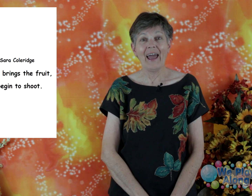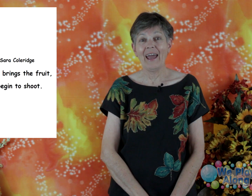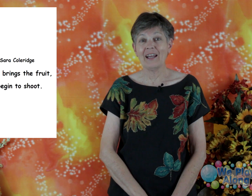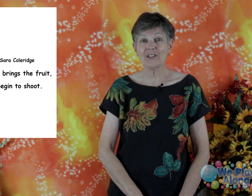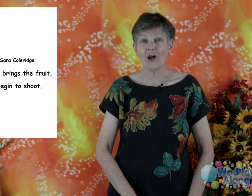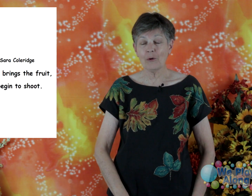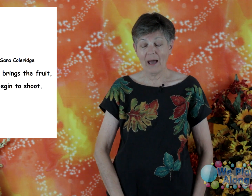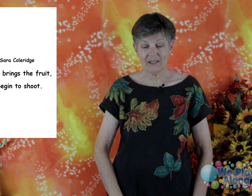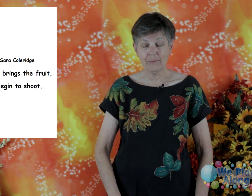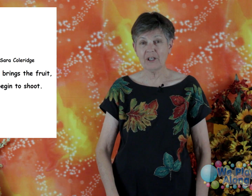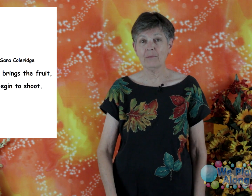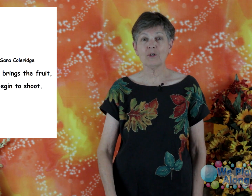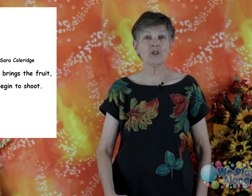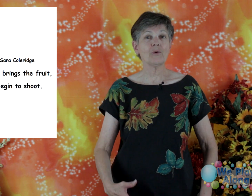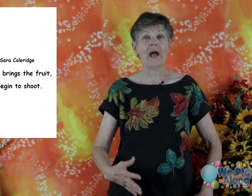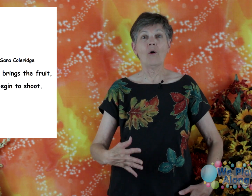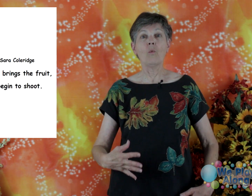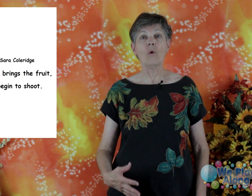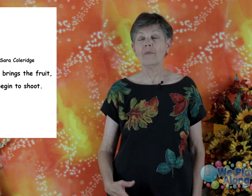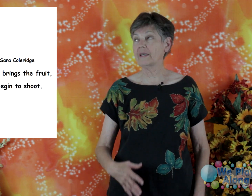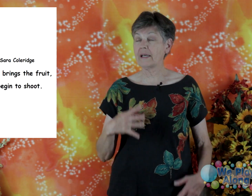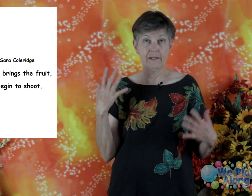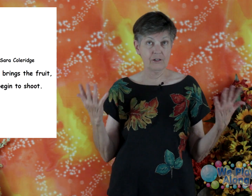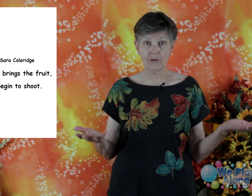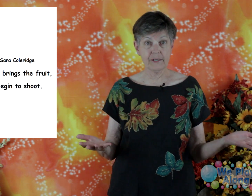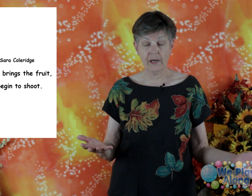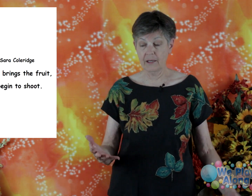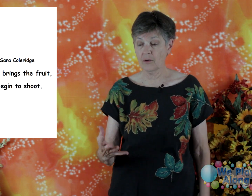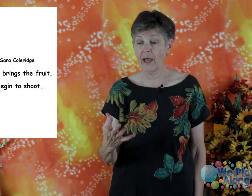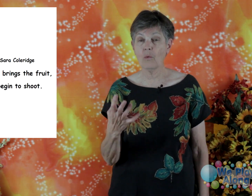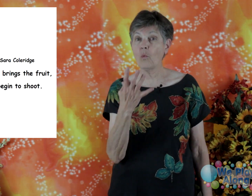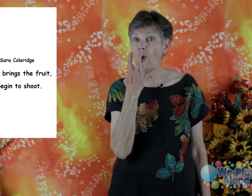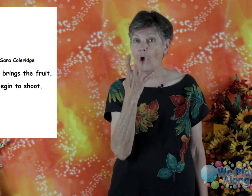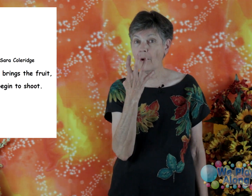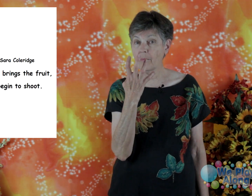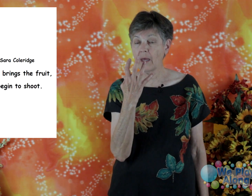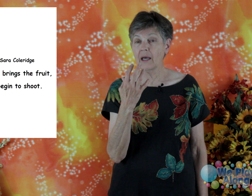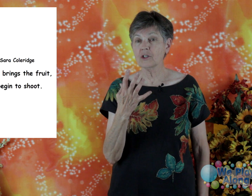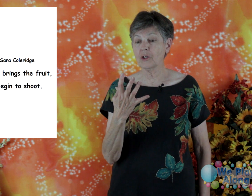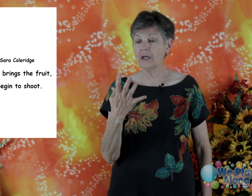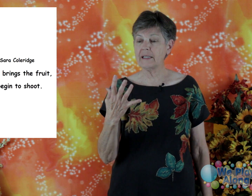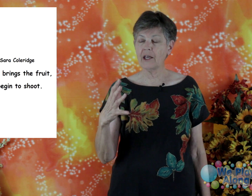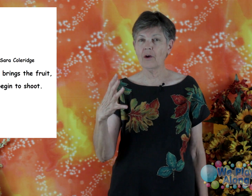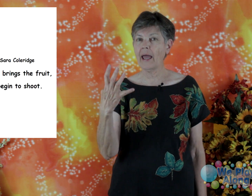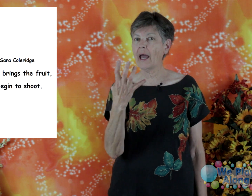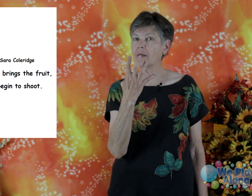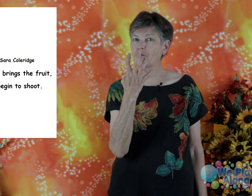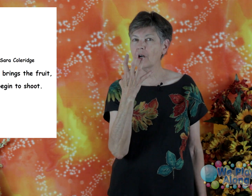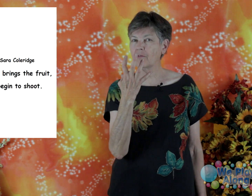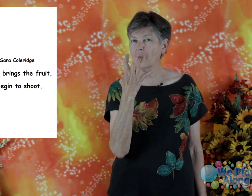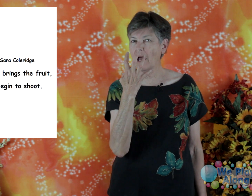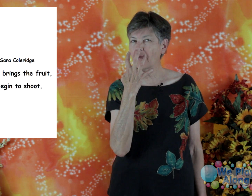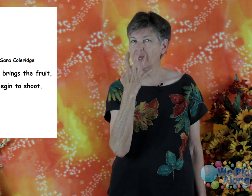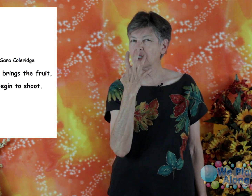and it's all about September. So now these are the signs. Okay, warm. So you're going to take your hand in front of your mouth and just